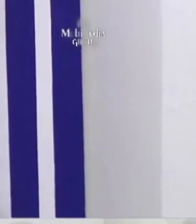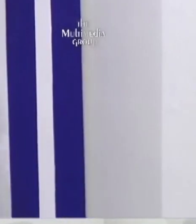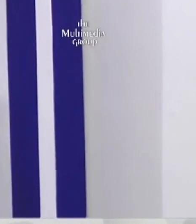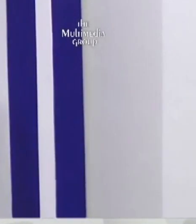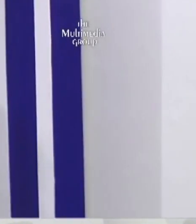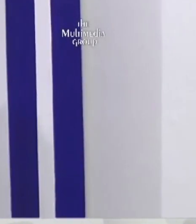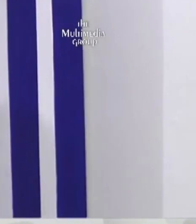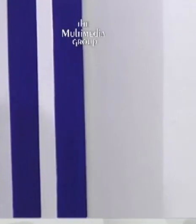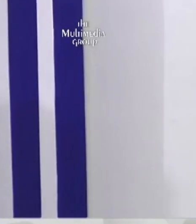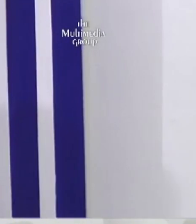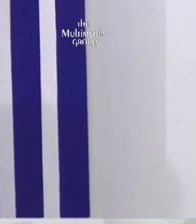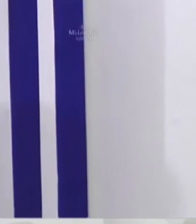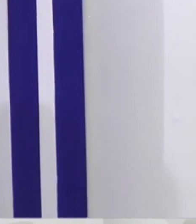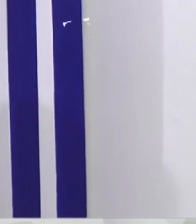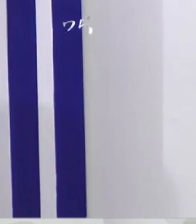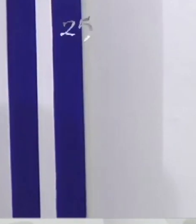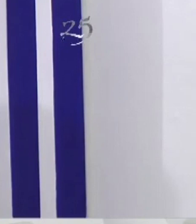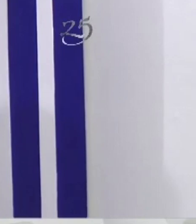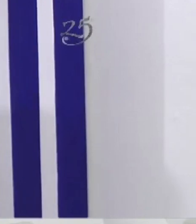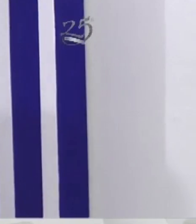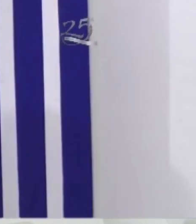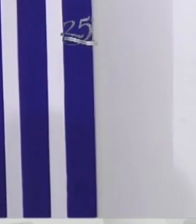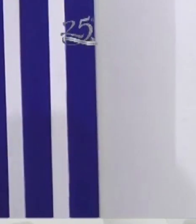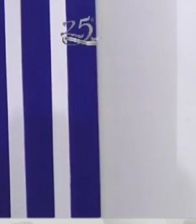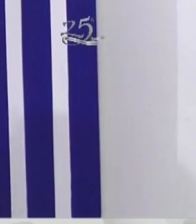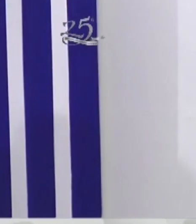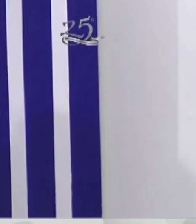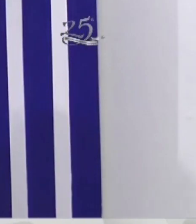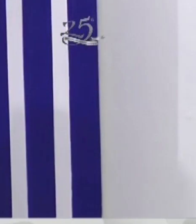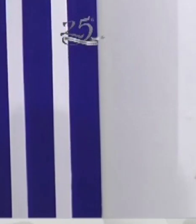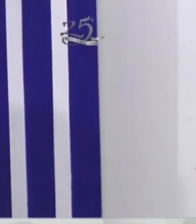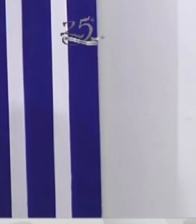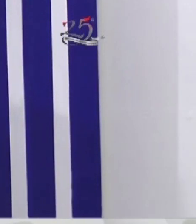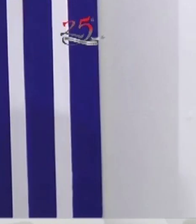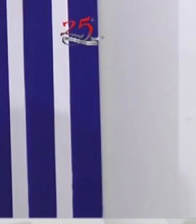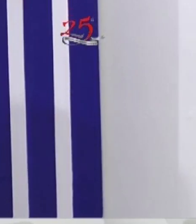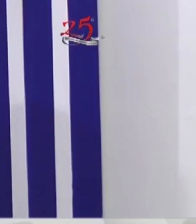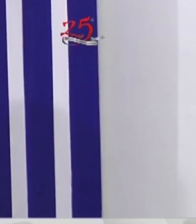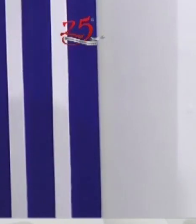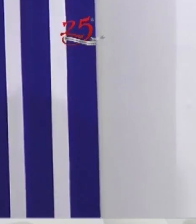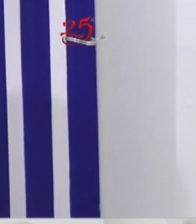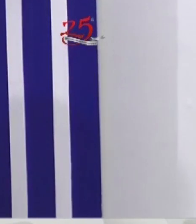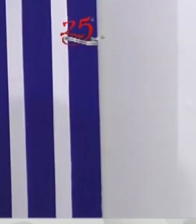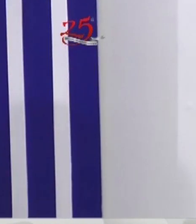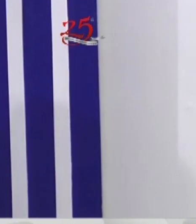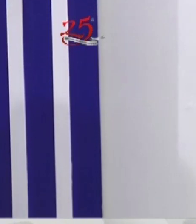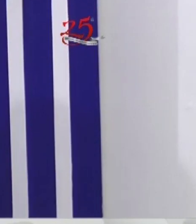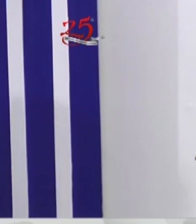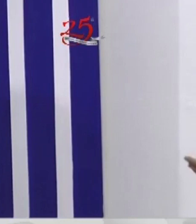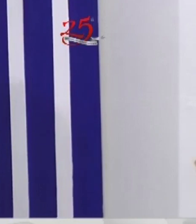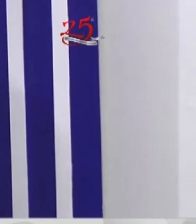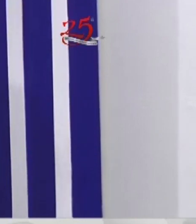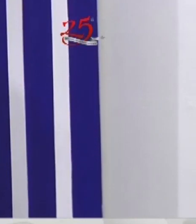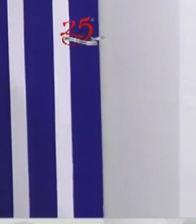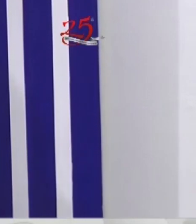the president mentioned that there were some incentives and allowances for frontline health workers. It